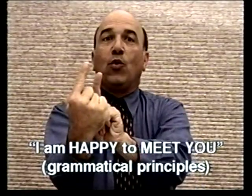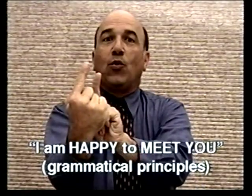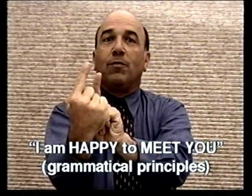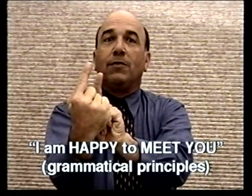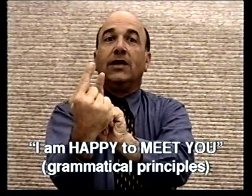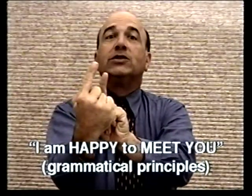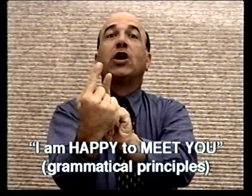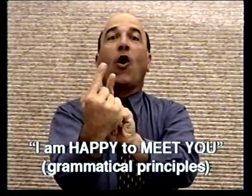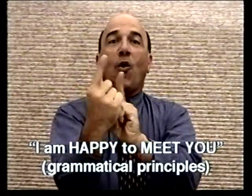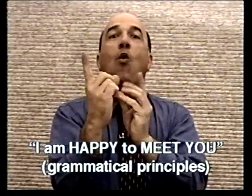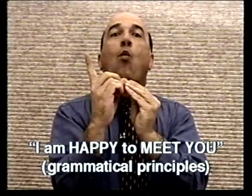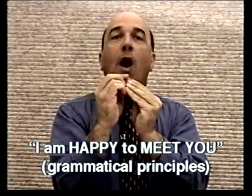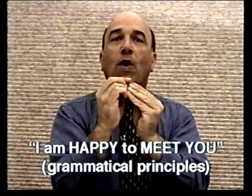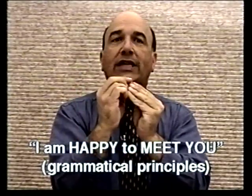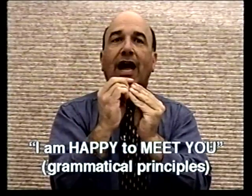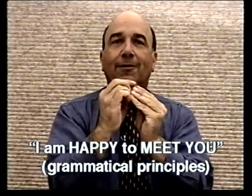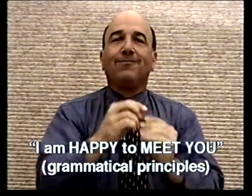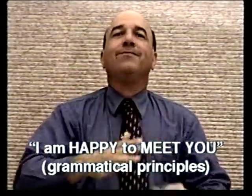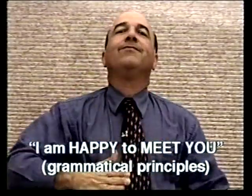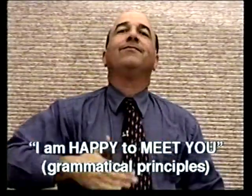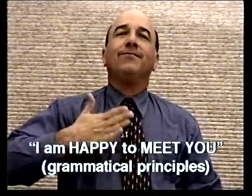you. So, one more time.